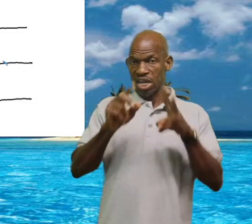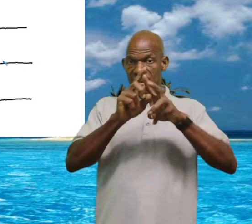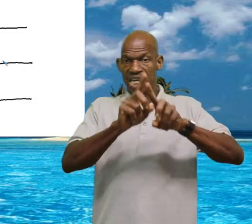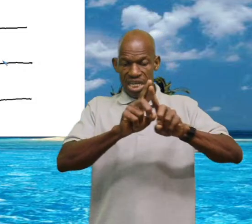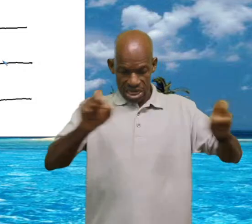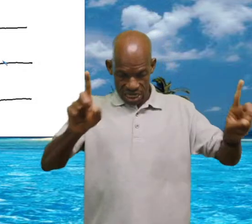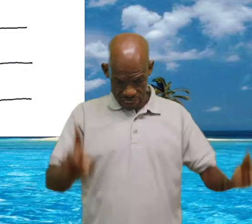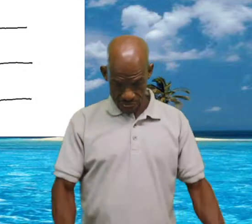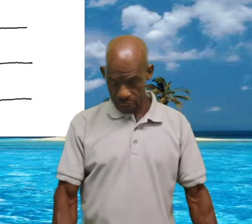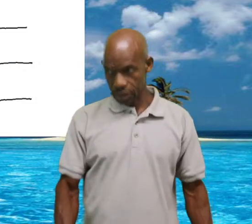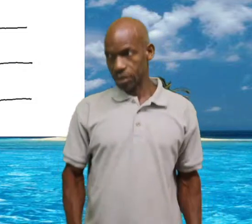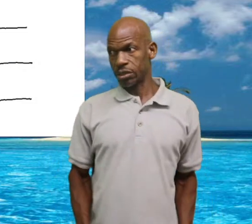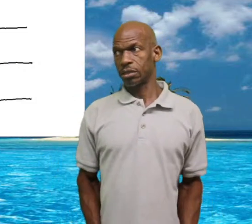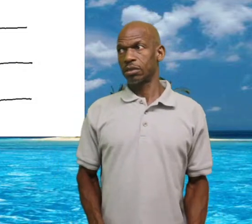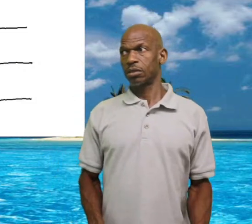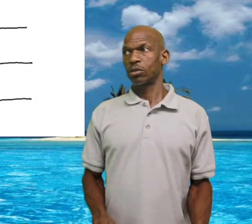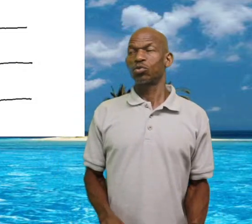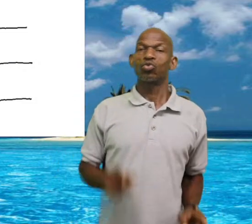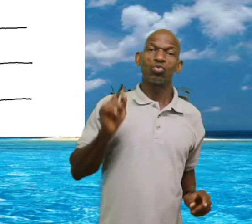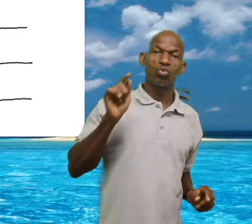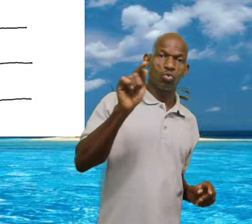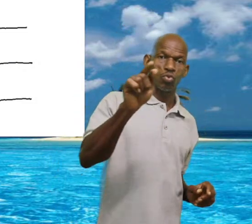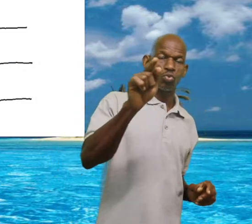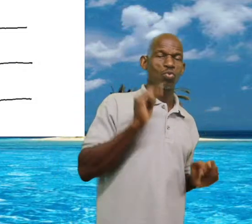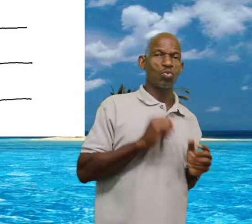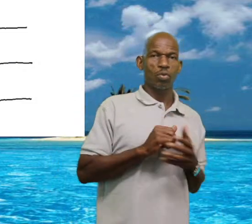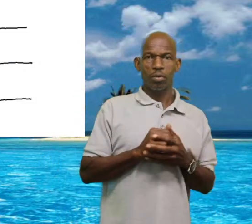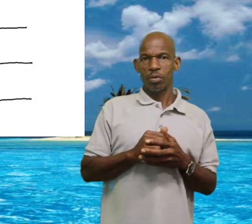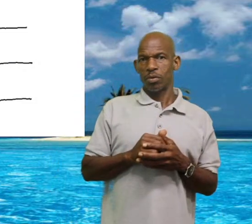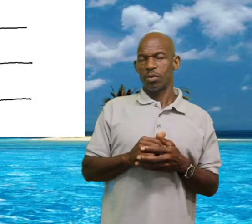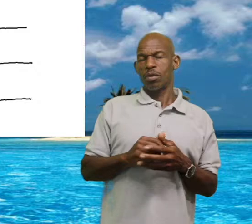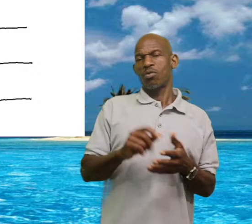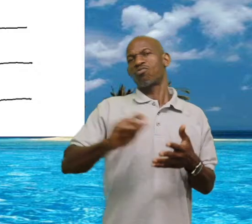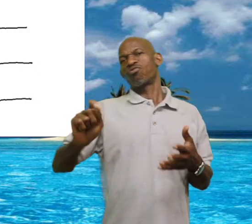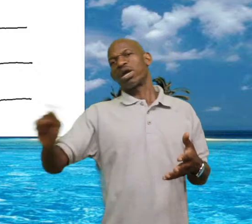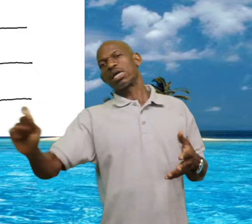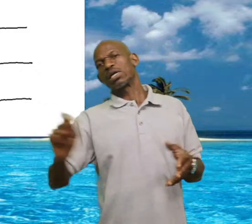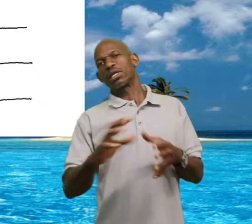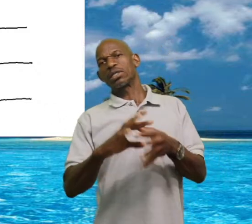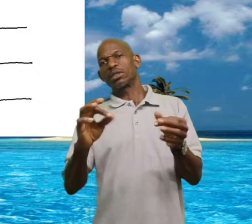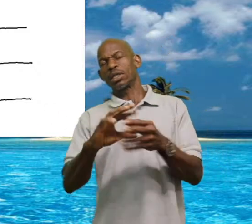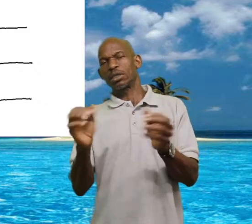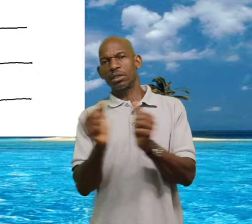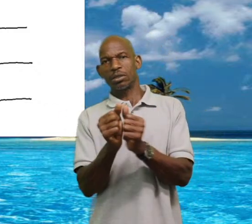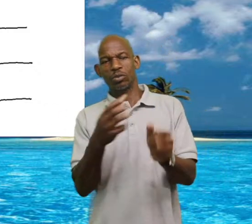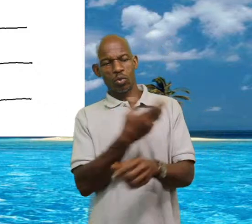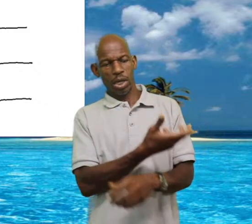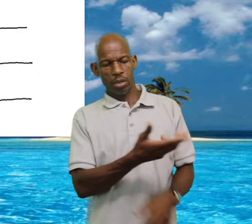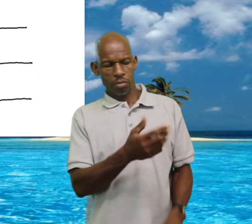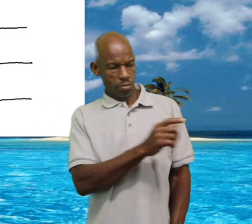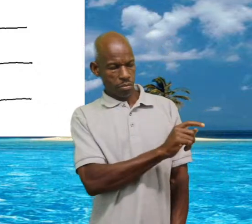Plus verb plus adjective. This is the order.